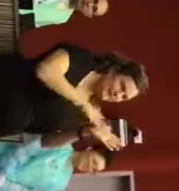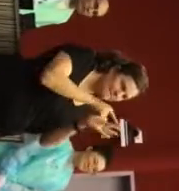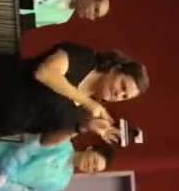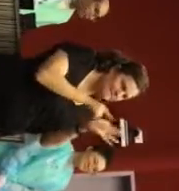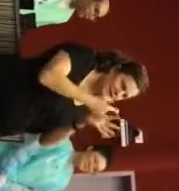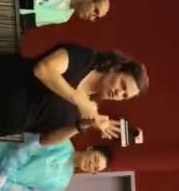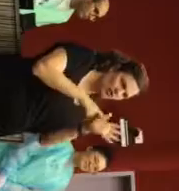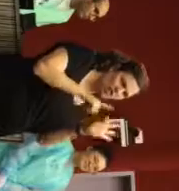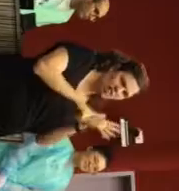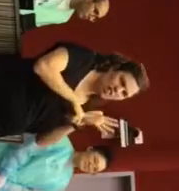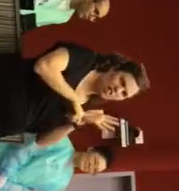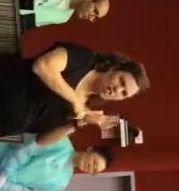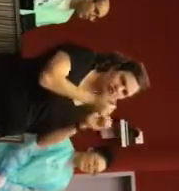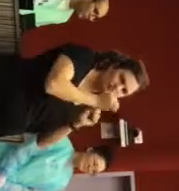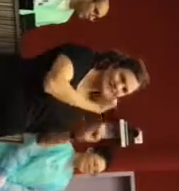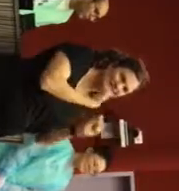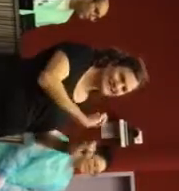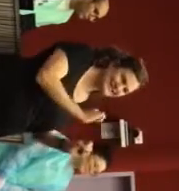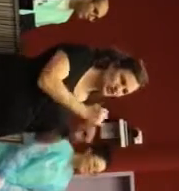resist bacteria.